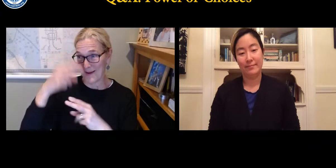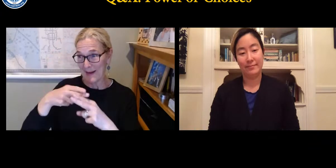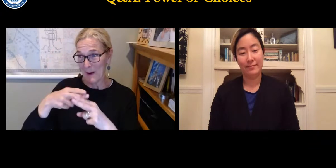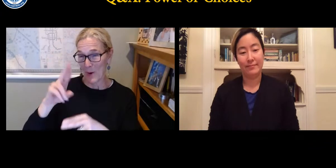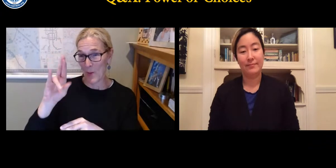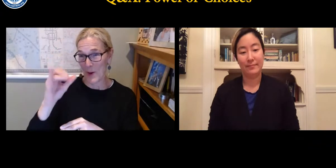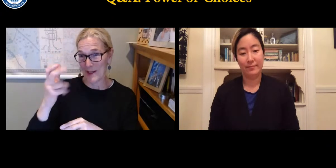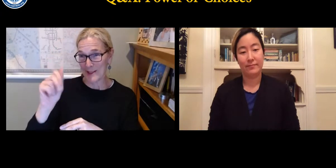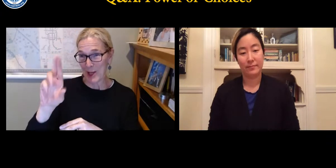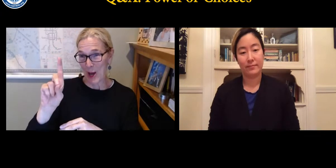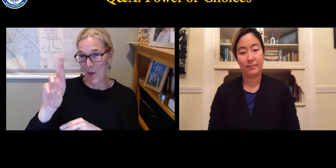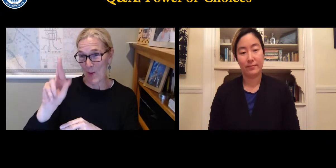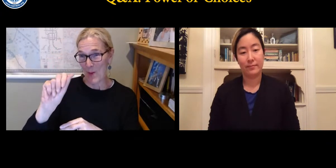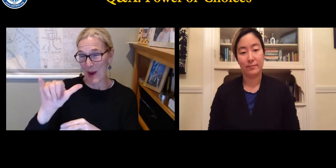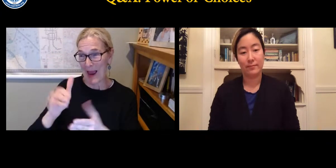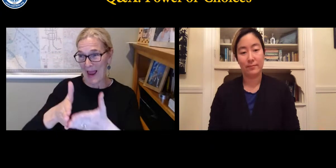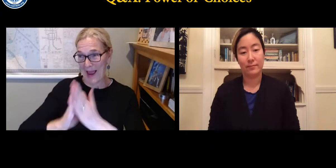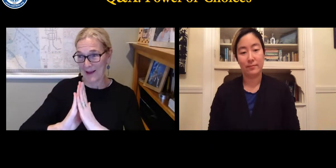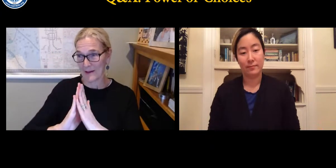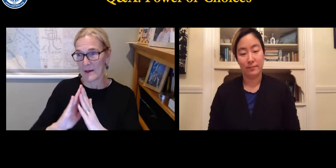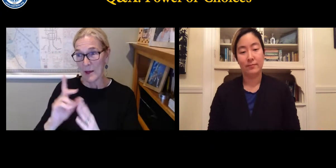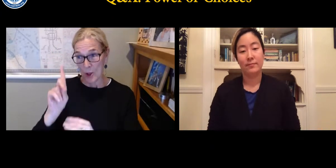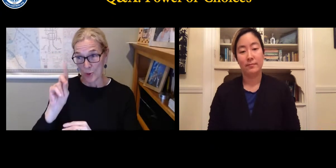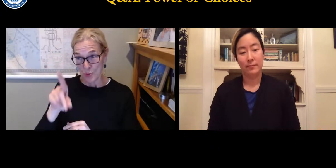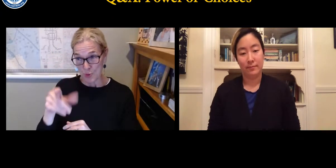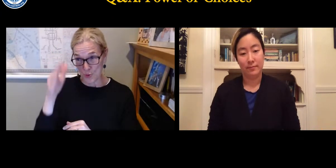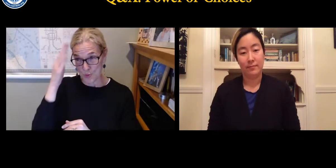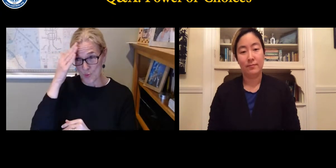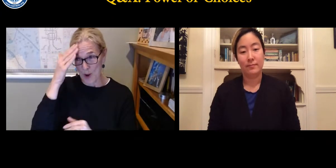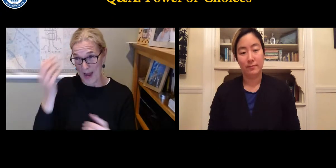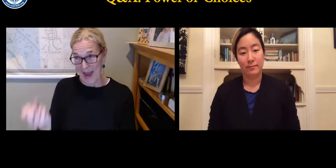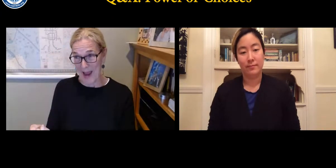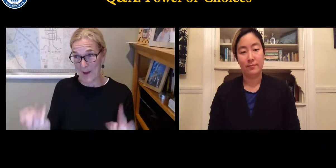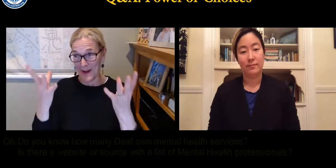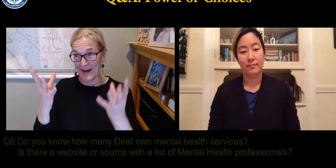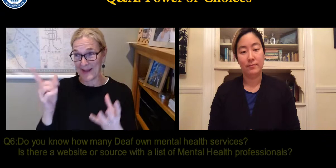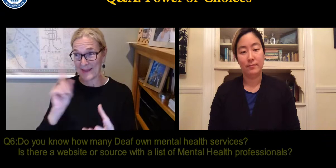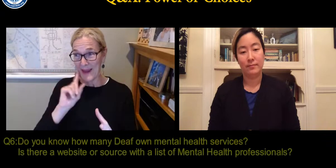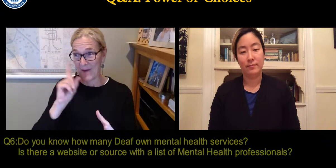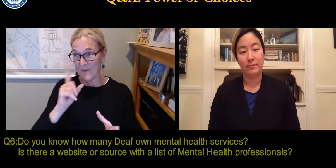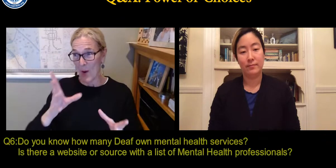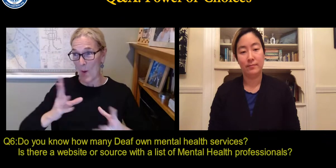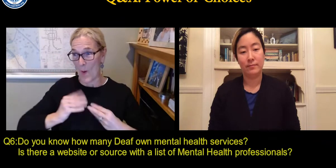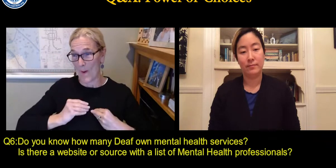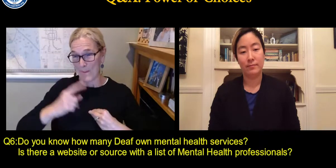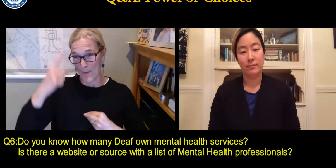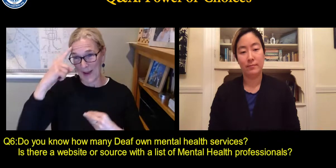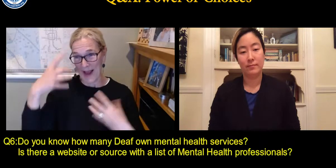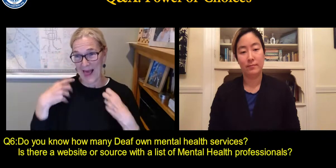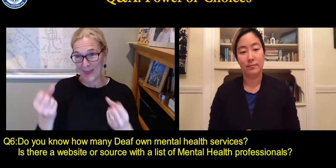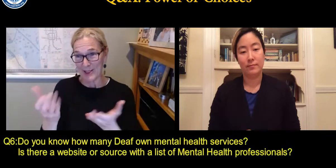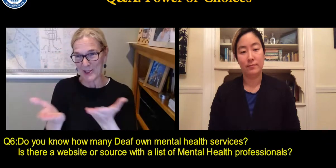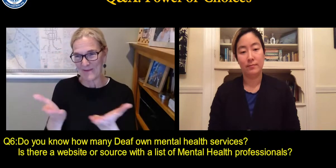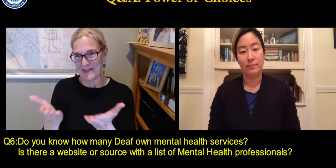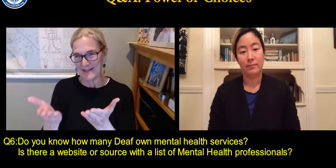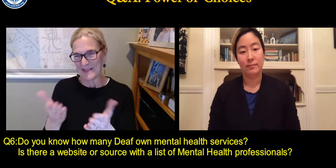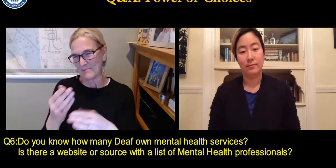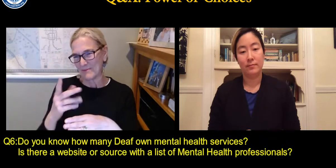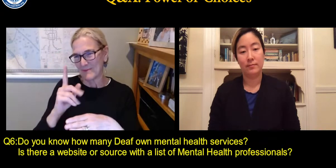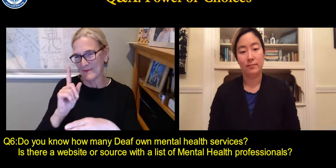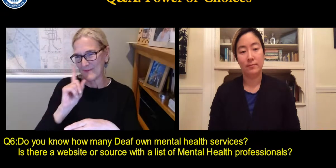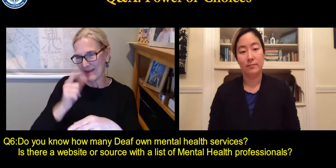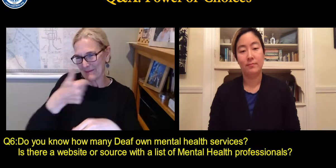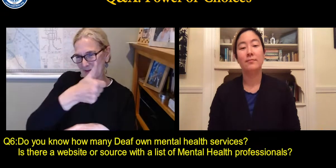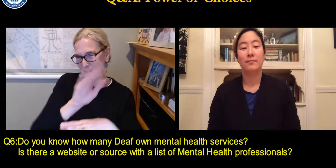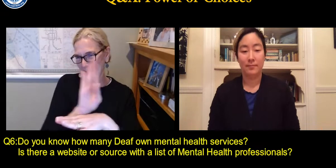And so they are doing the work there. And Marla says, okay, we've got someone that's asked a question. And the question